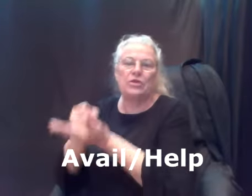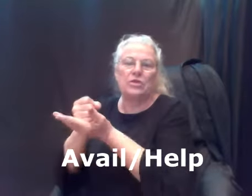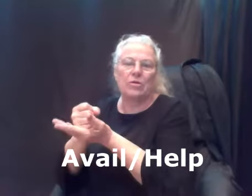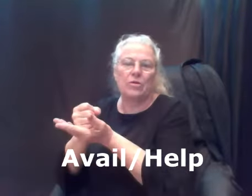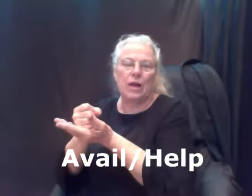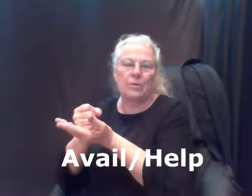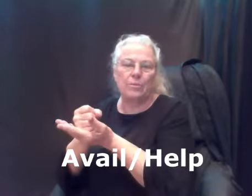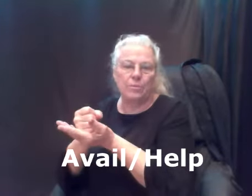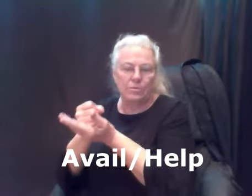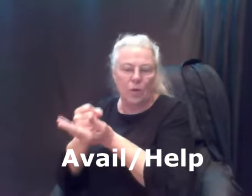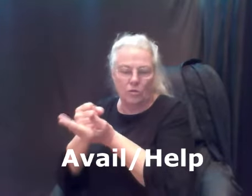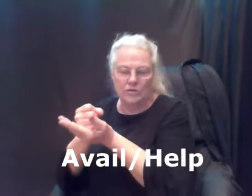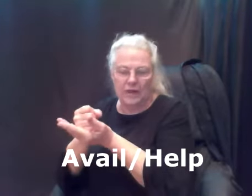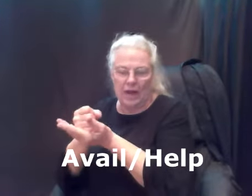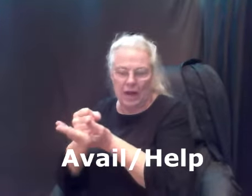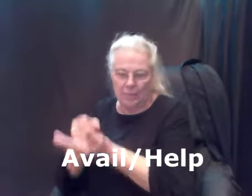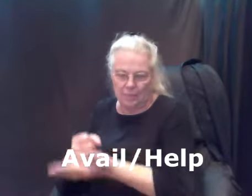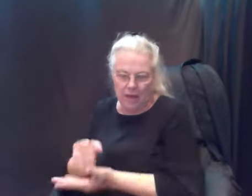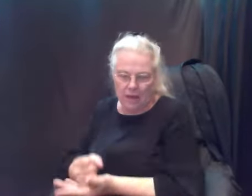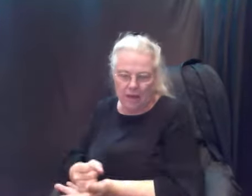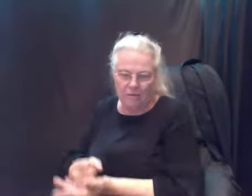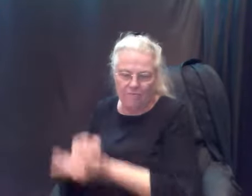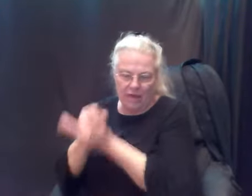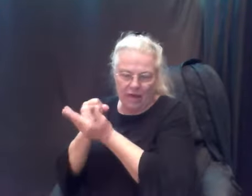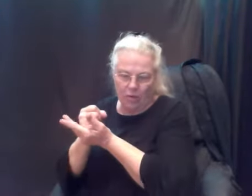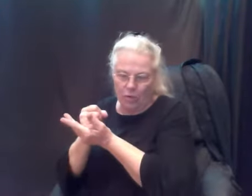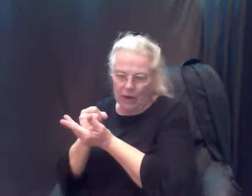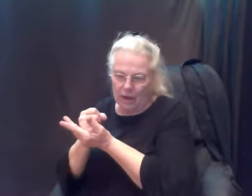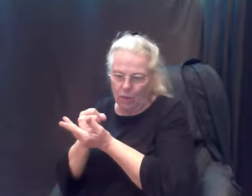under and holds it up. Avail or help.